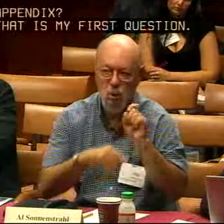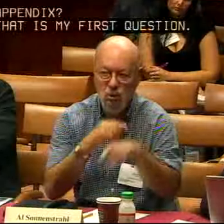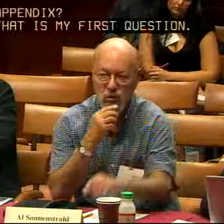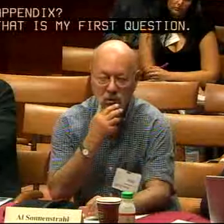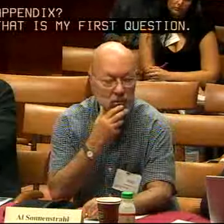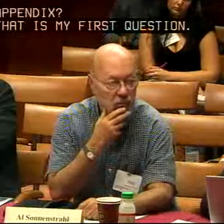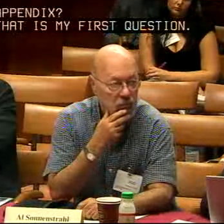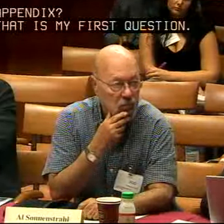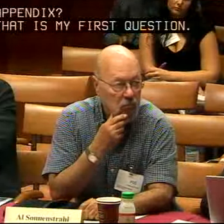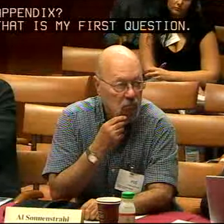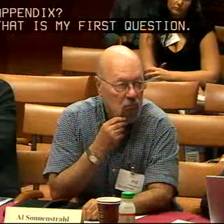you answer the first question.